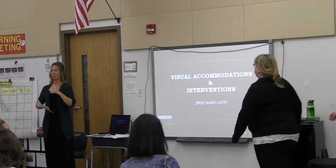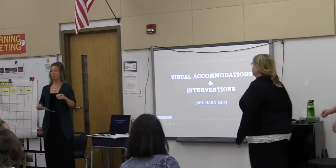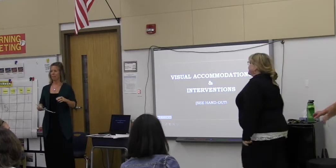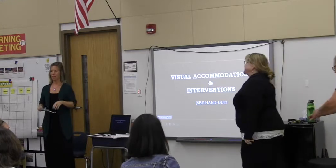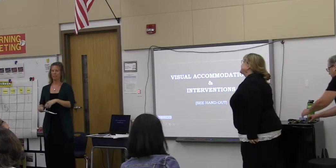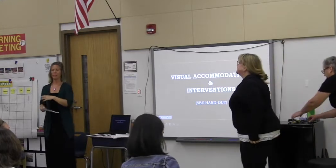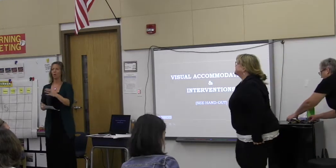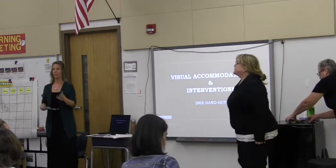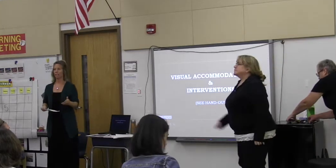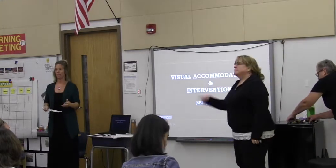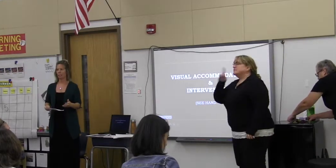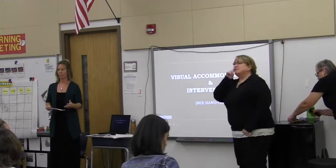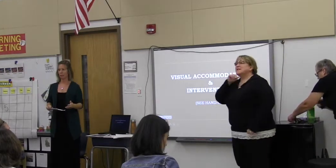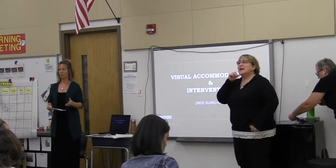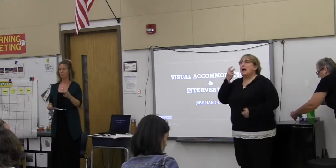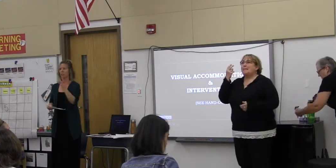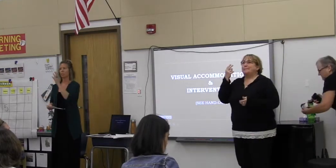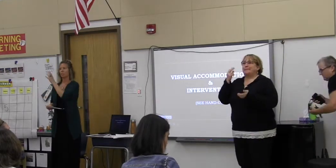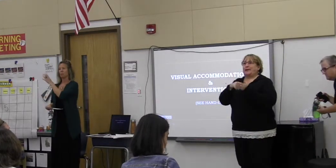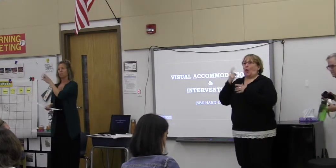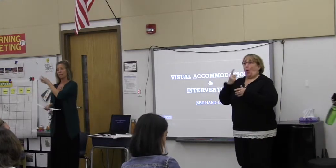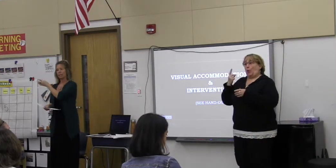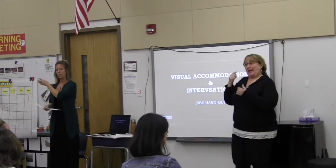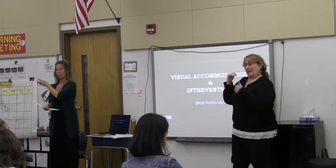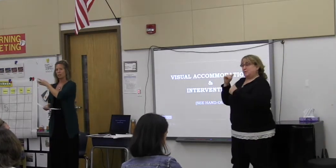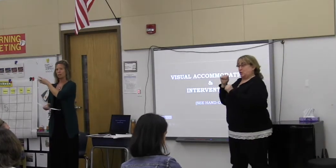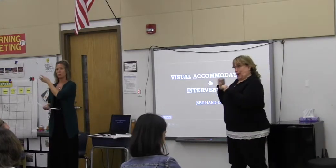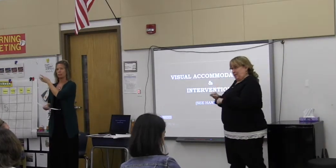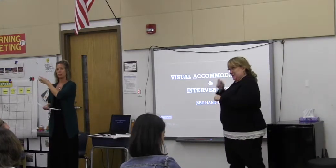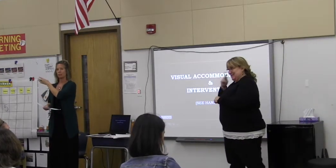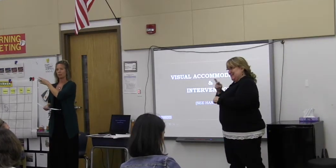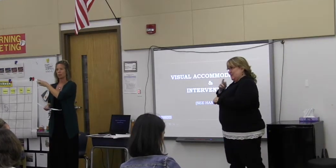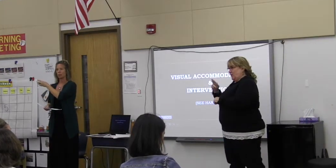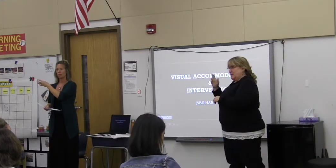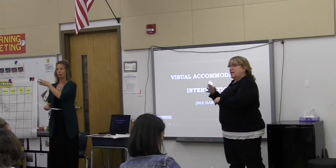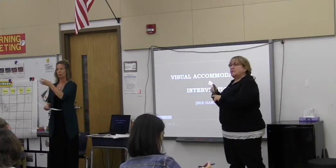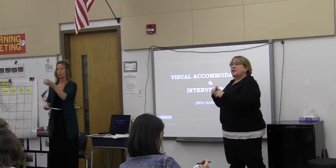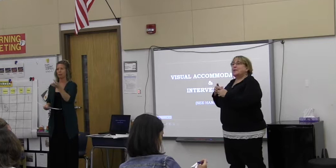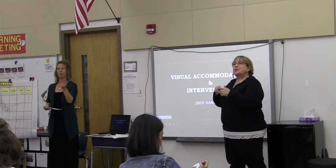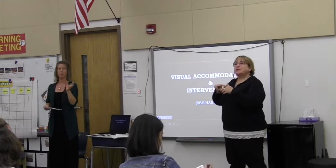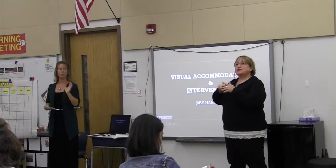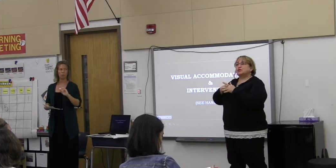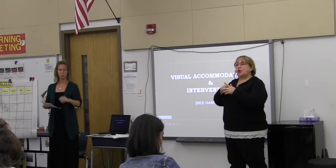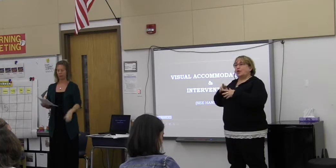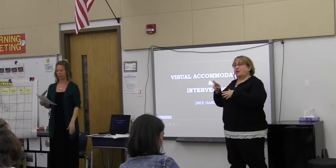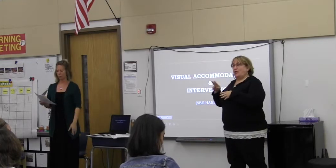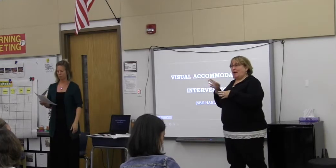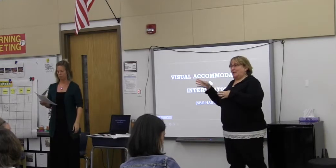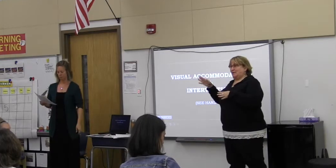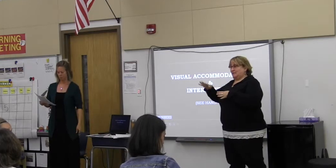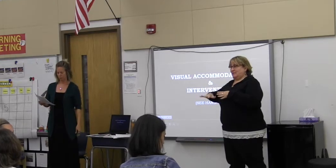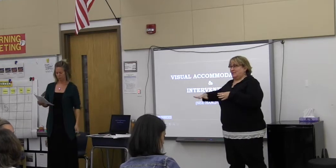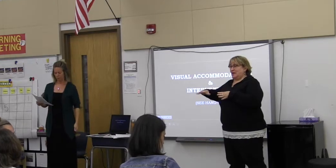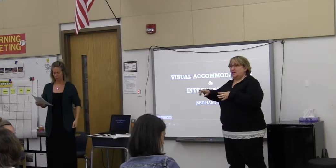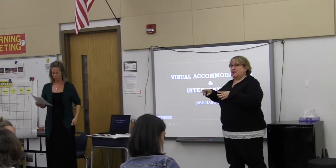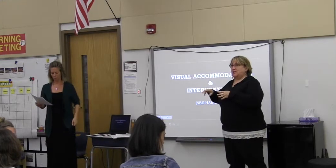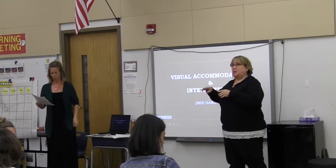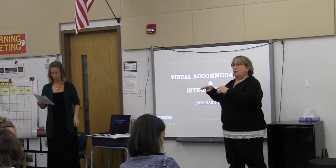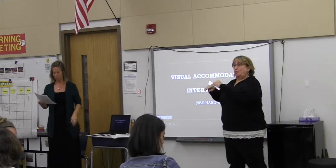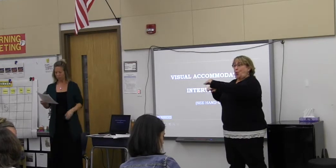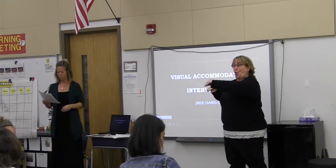does not mean that he only can see in his right field. It just means to get his response, we might need to start in the right field and then move it around a bit.